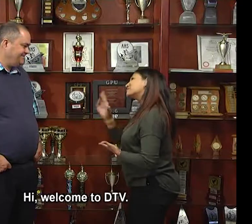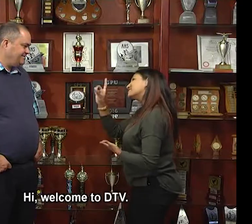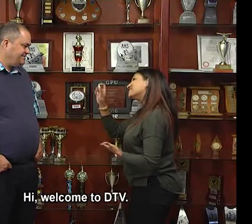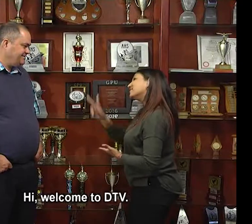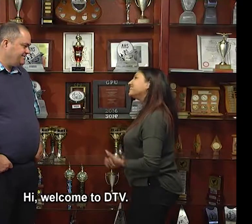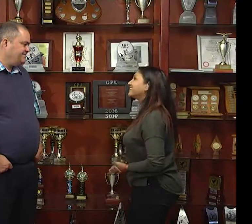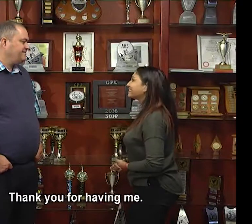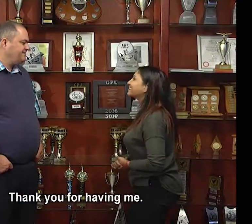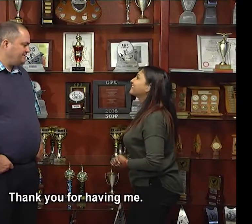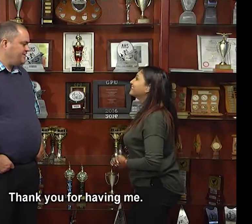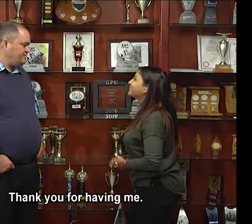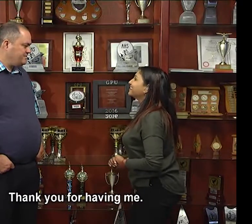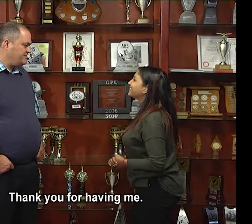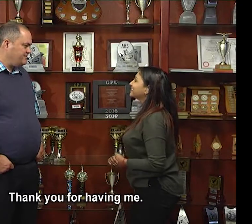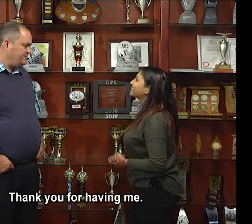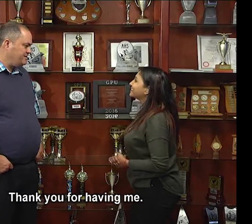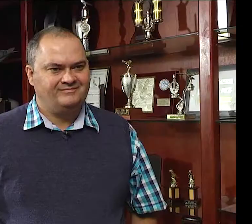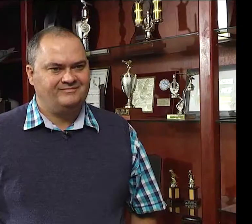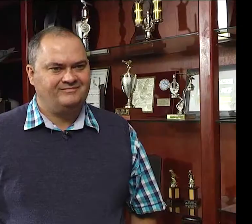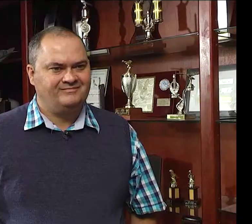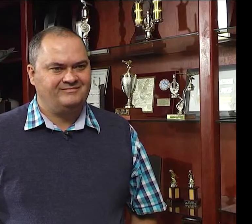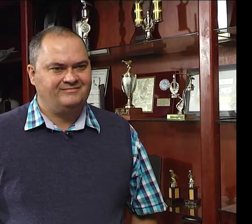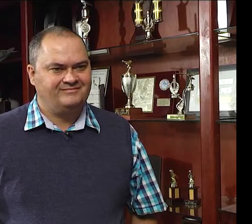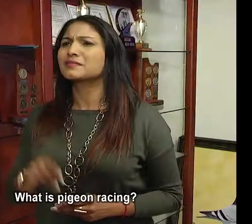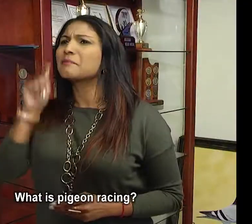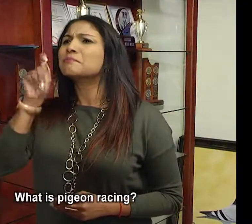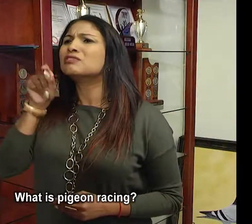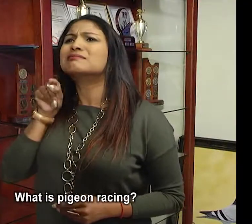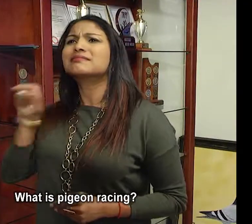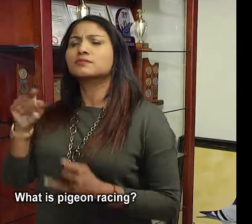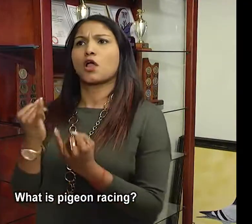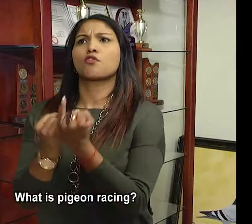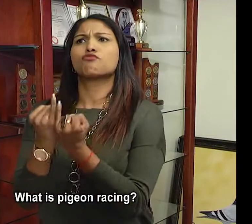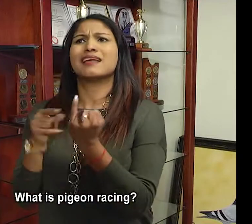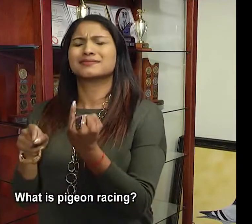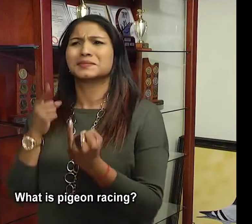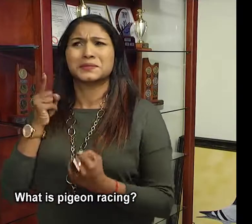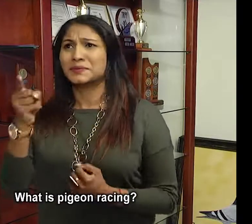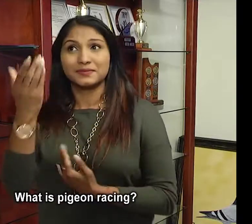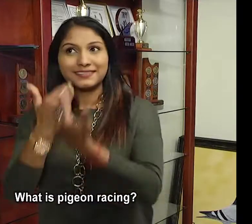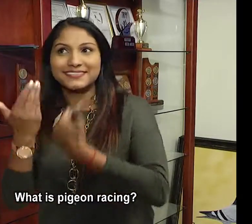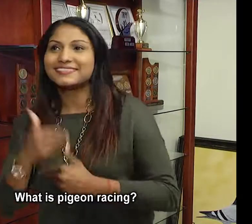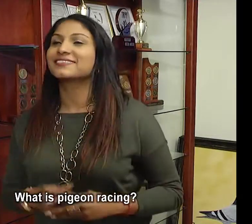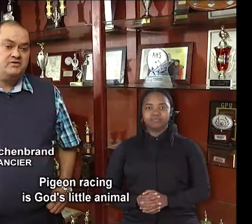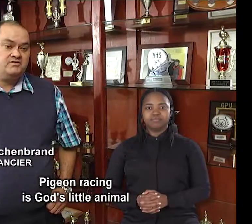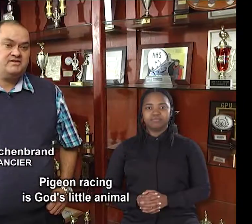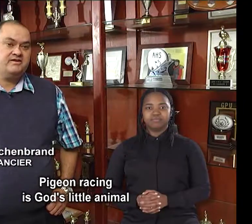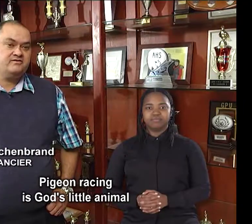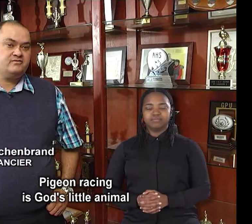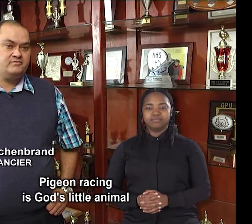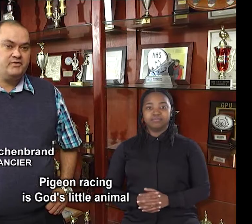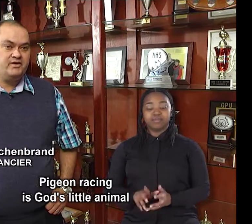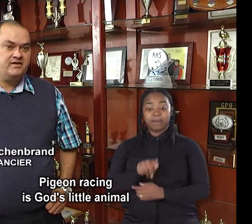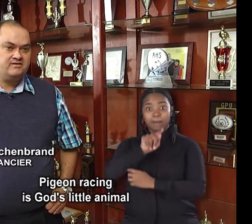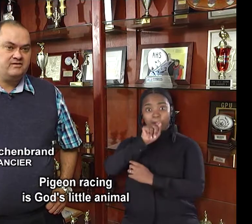Hi, welcome to DTV. Thank you very much for having me. What is pigeon racing? Pigeon